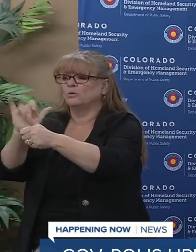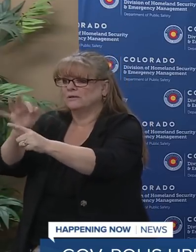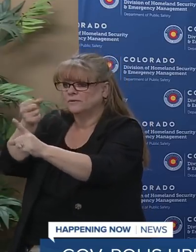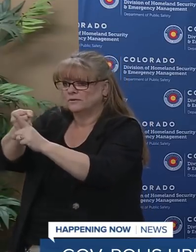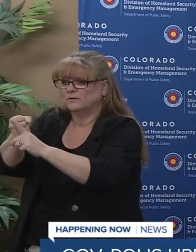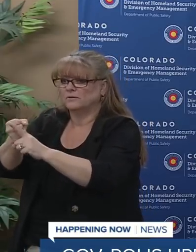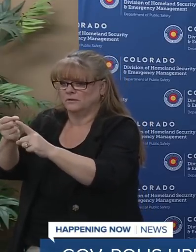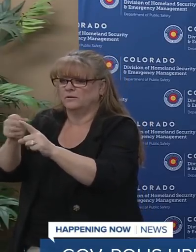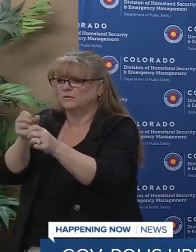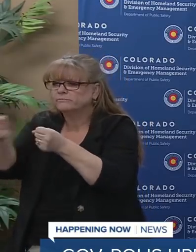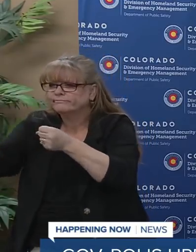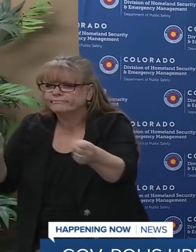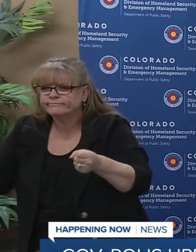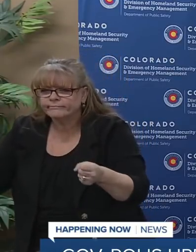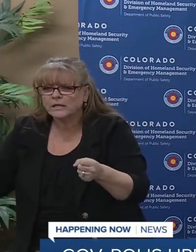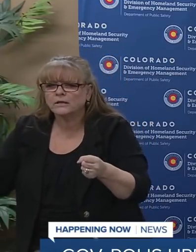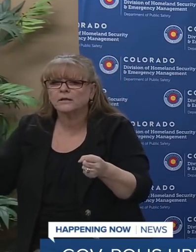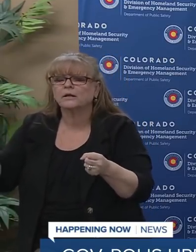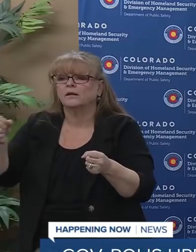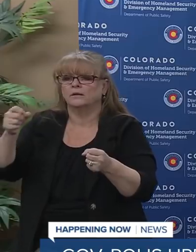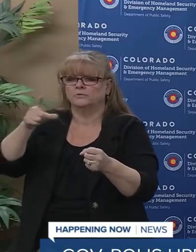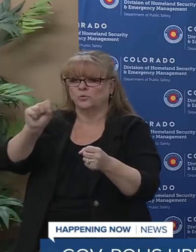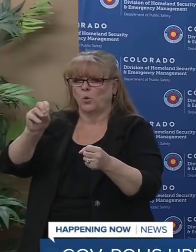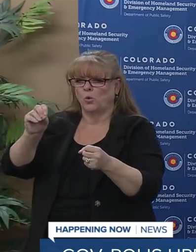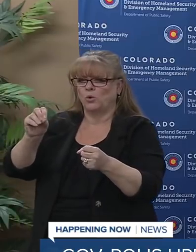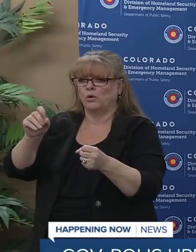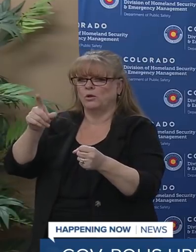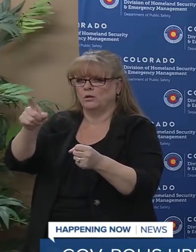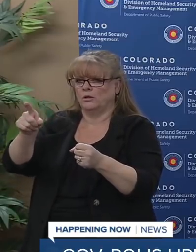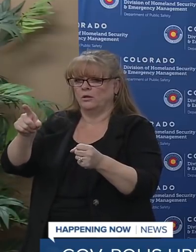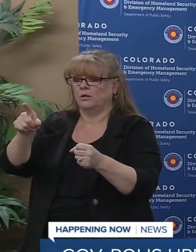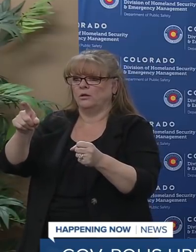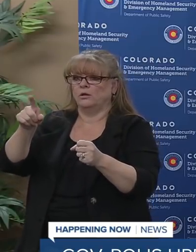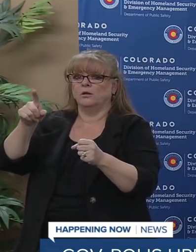inter-jail transfers, and we're continuing to work with our county